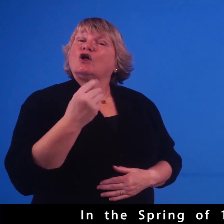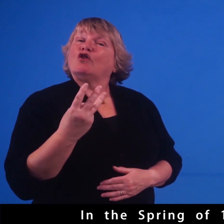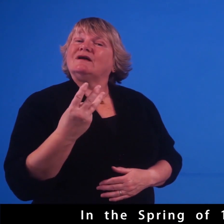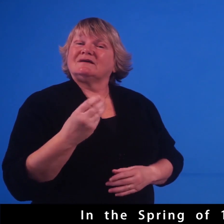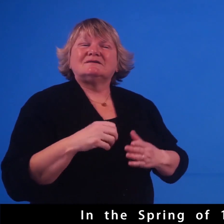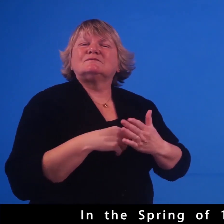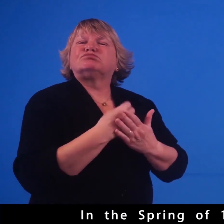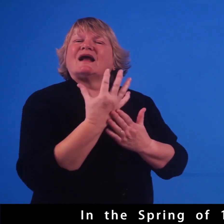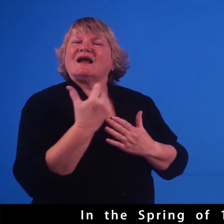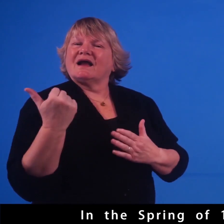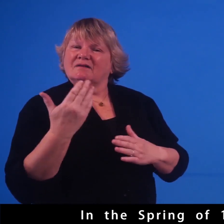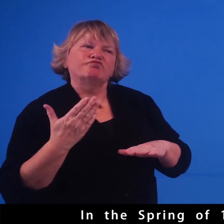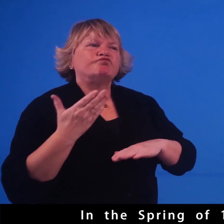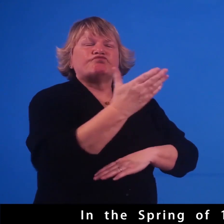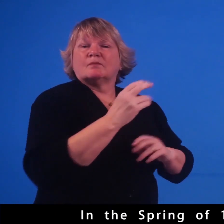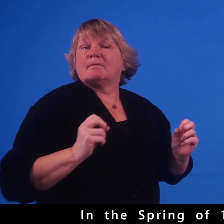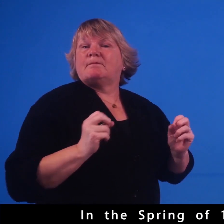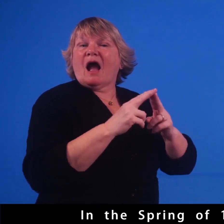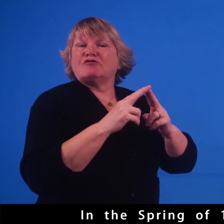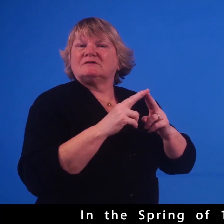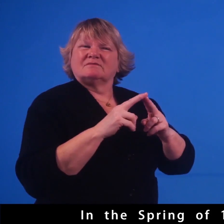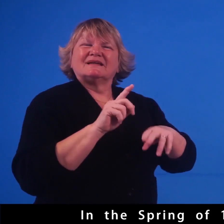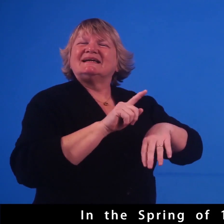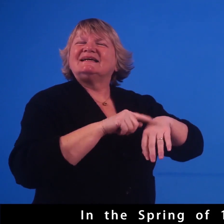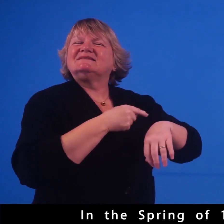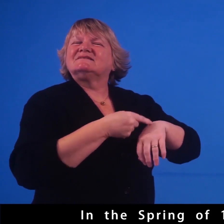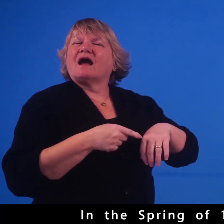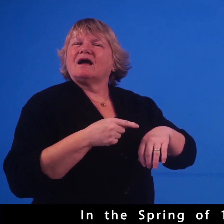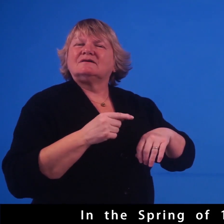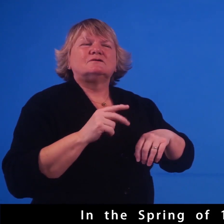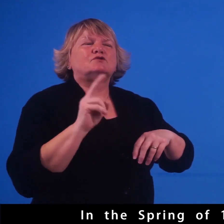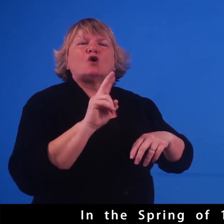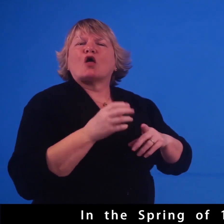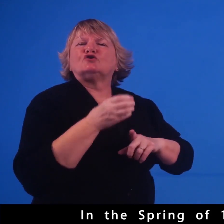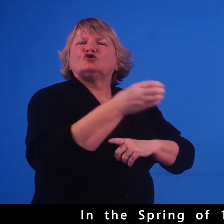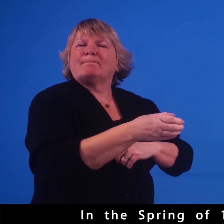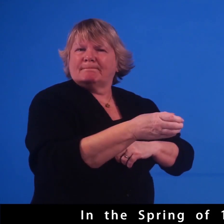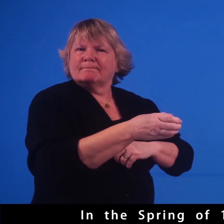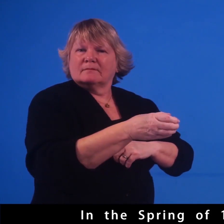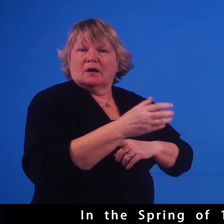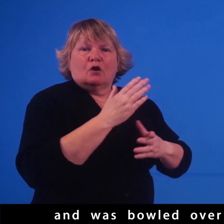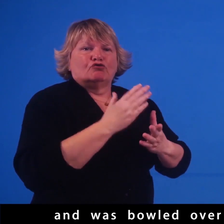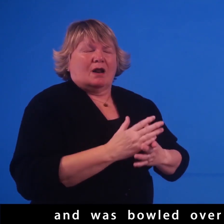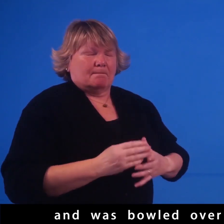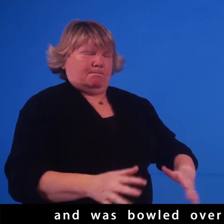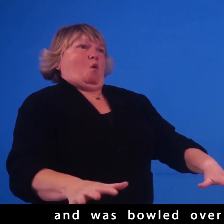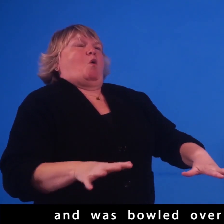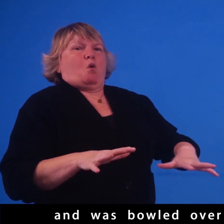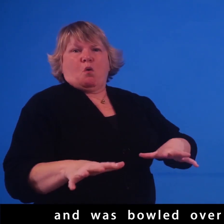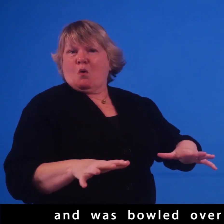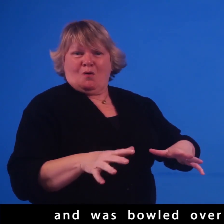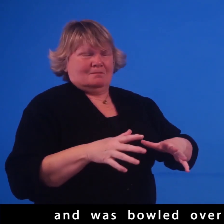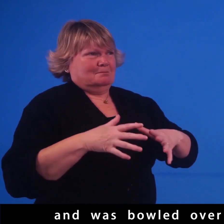In the spring of 1963, he travelled to Paris on an Easter scholarship and was